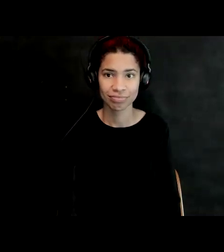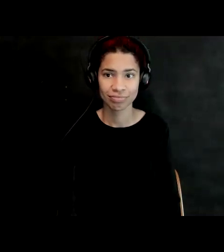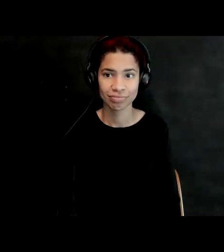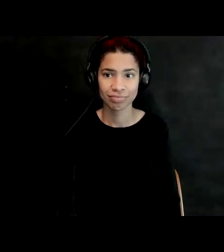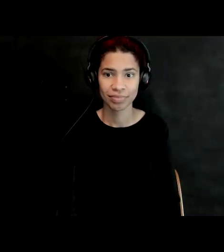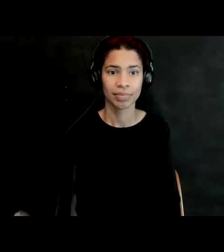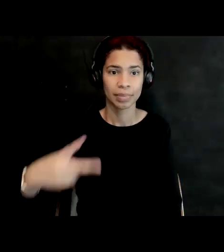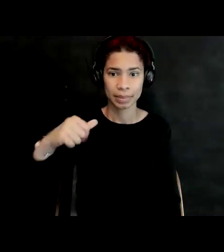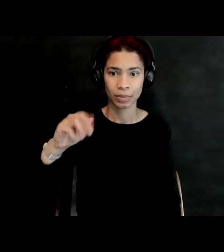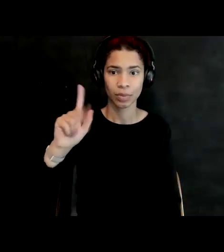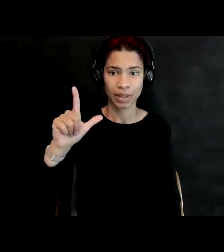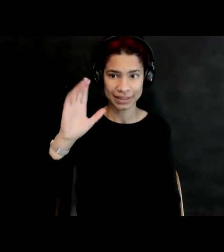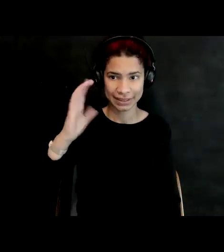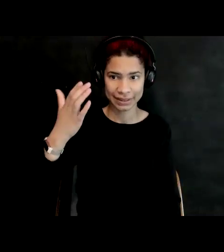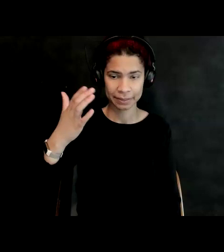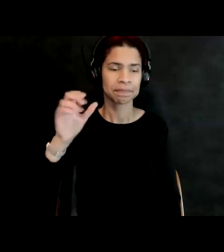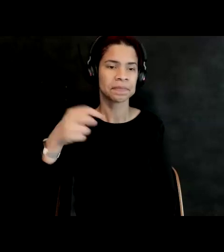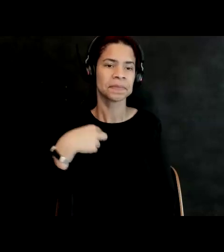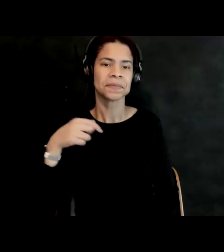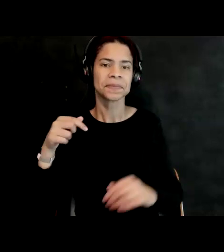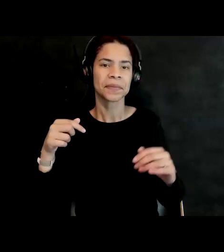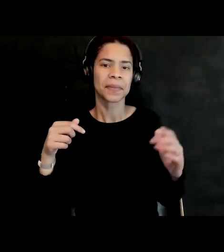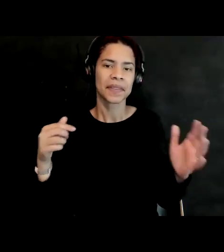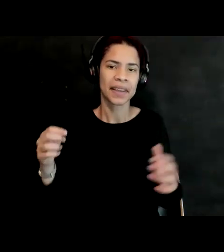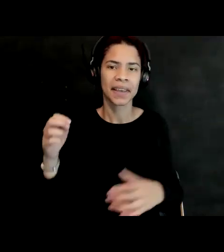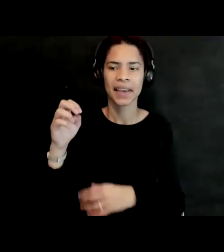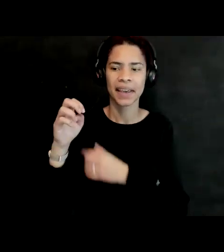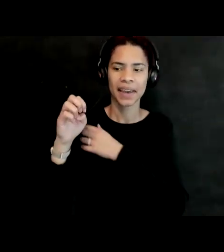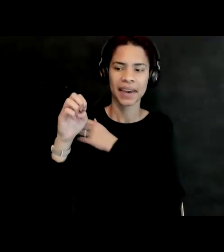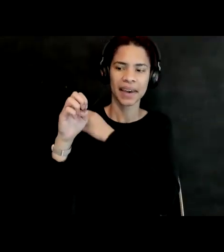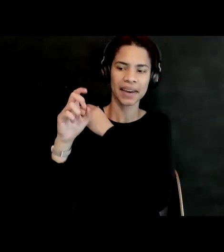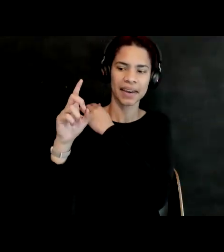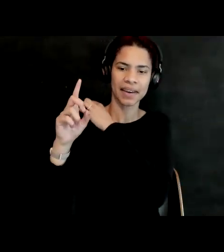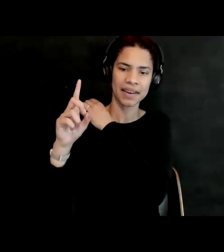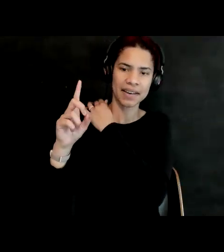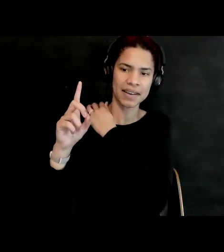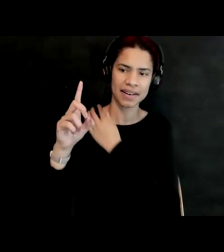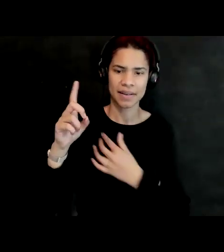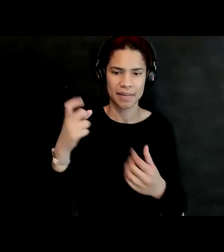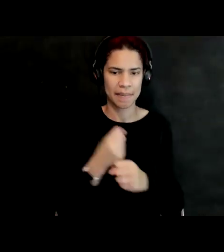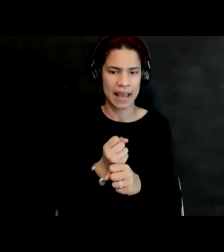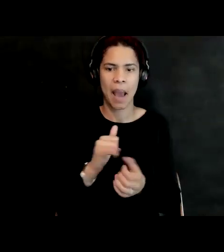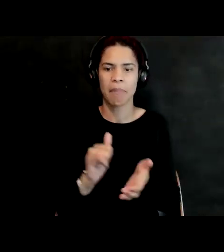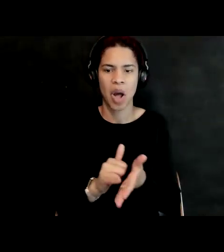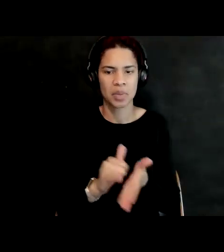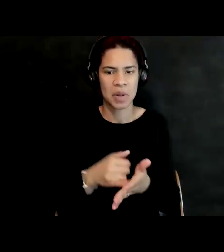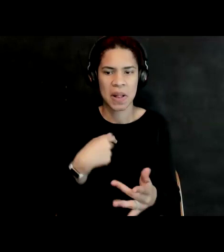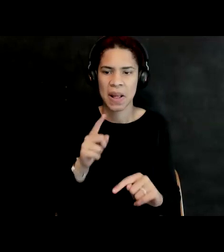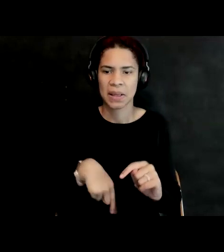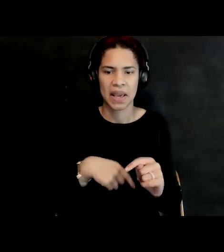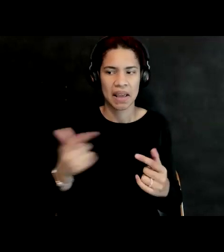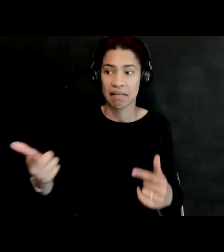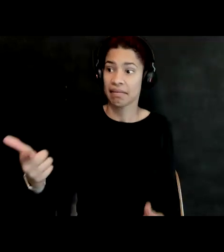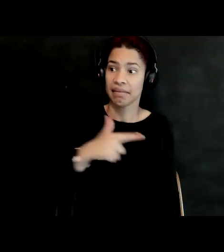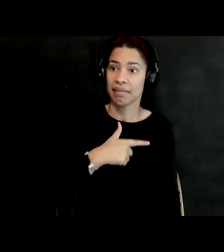Looks like Paul's got you. I think Ed has made it almost impossible for anybody to. He really did a great jump